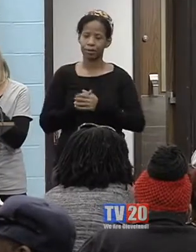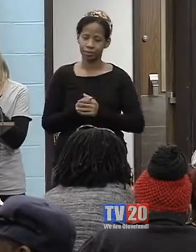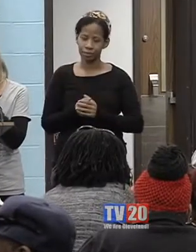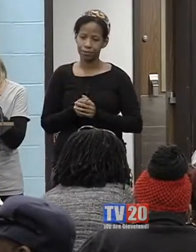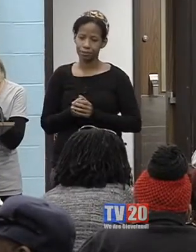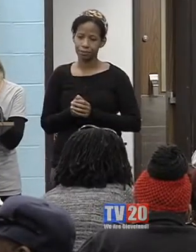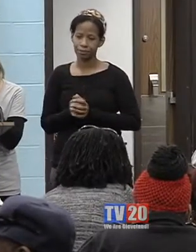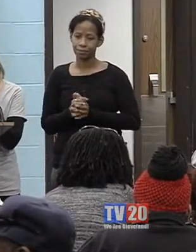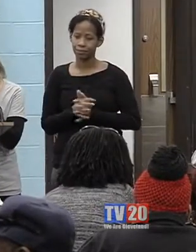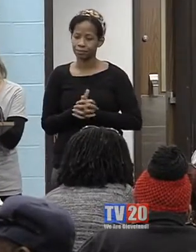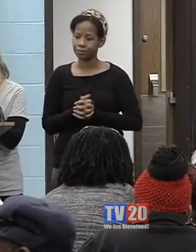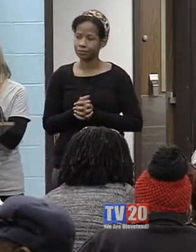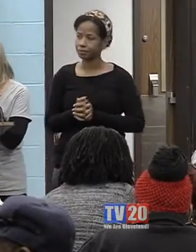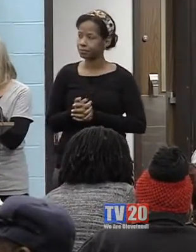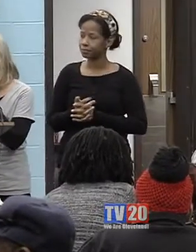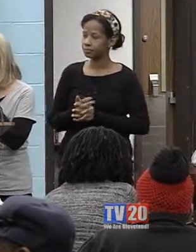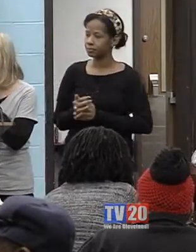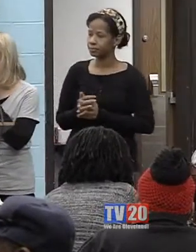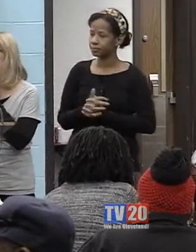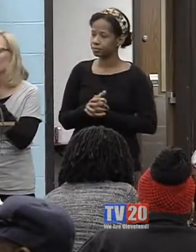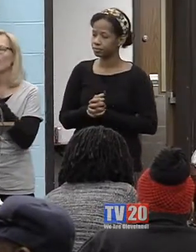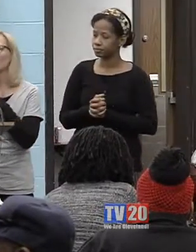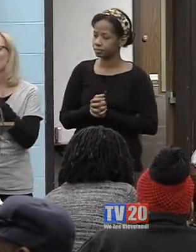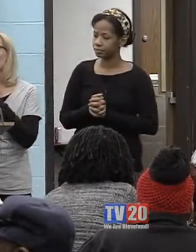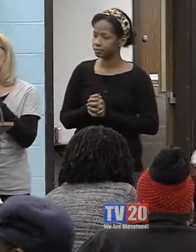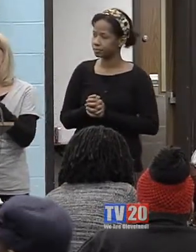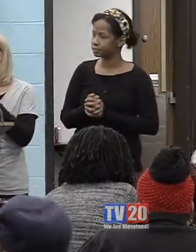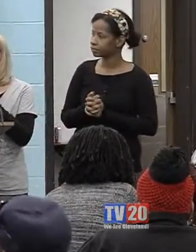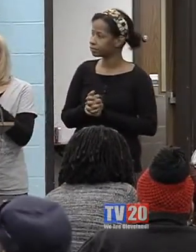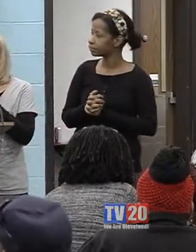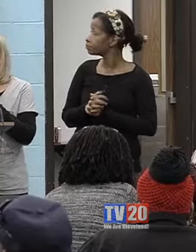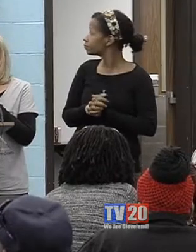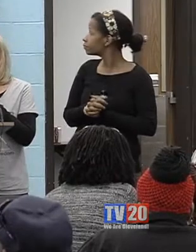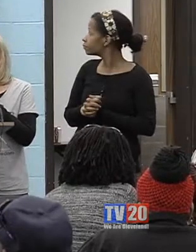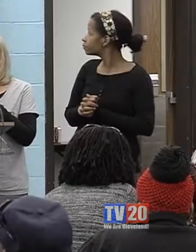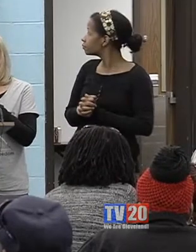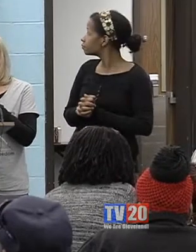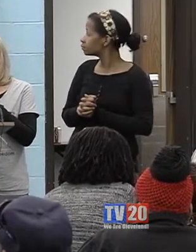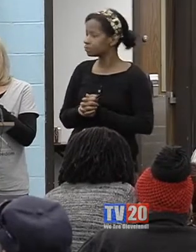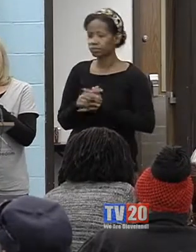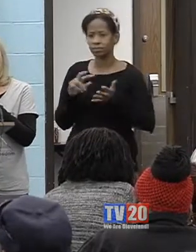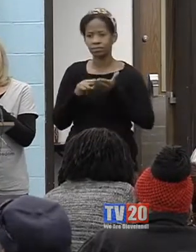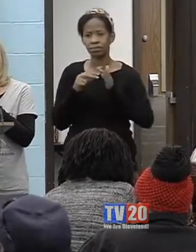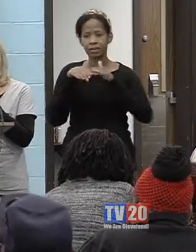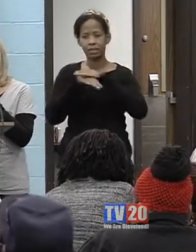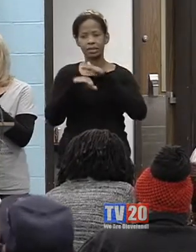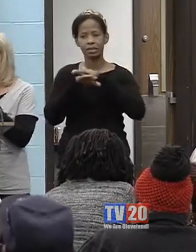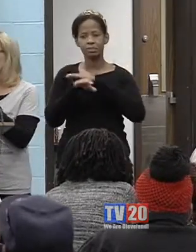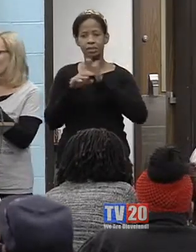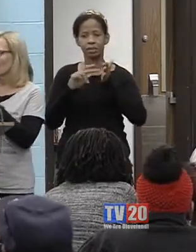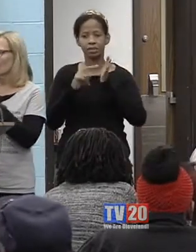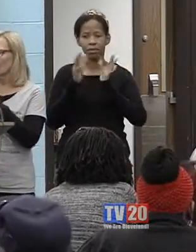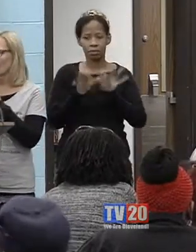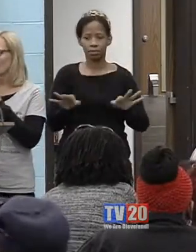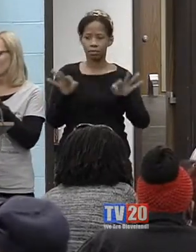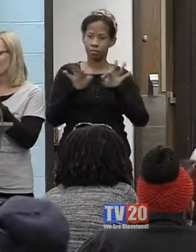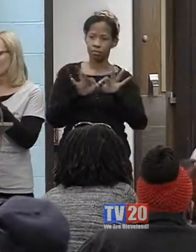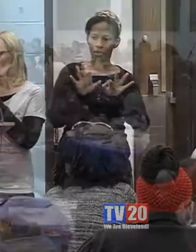abilities. Yes. Now, why did we use that? Because it's accessibility. We're talking about accessibility,